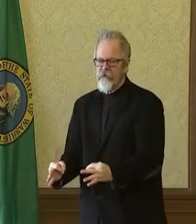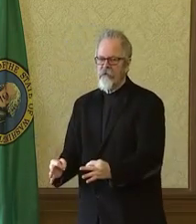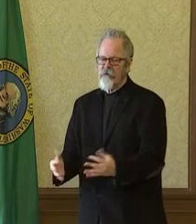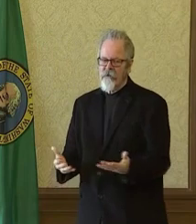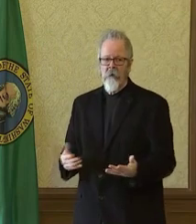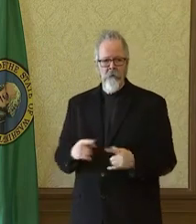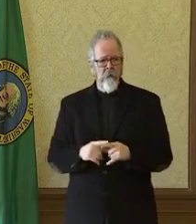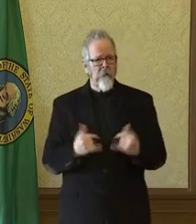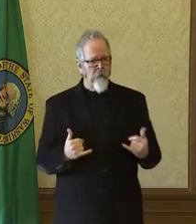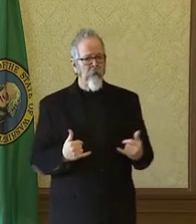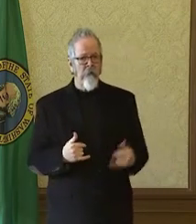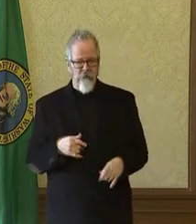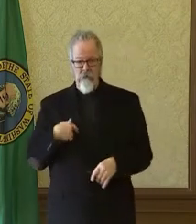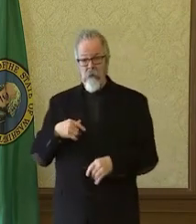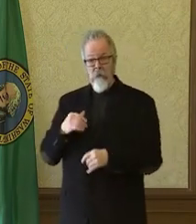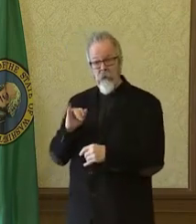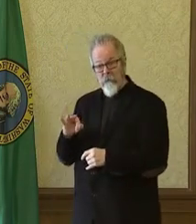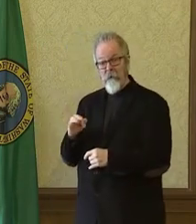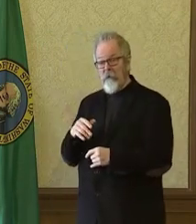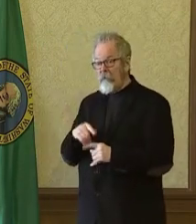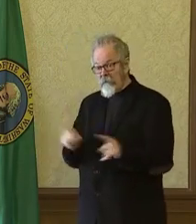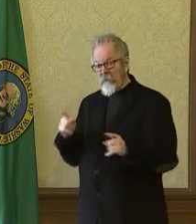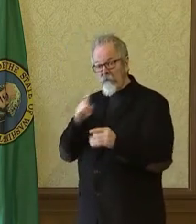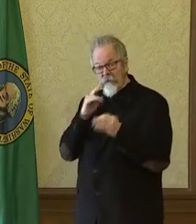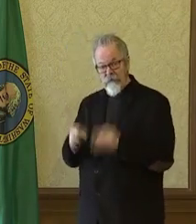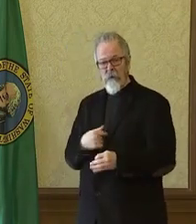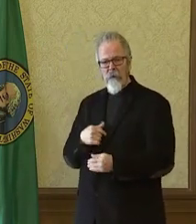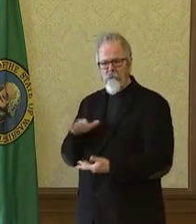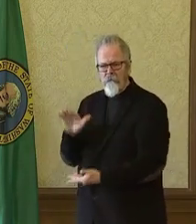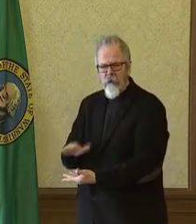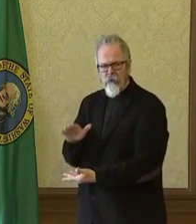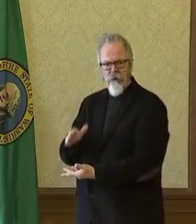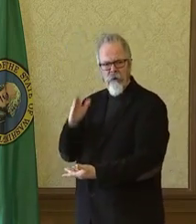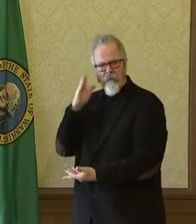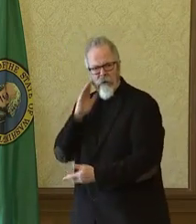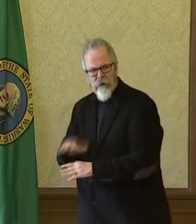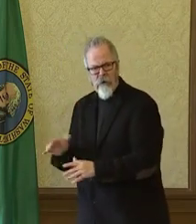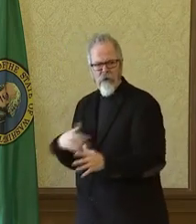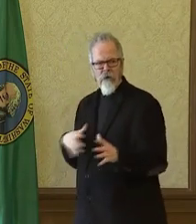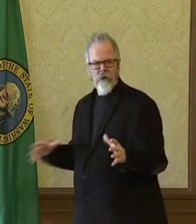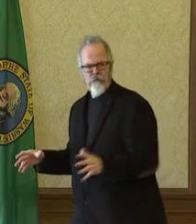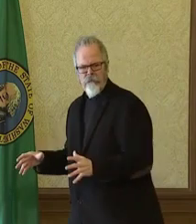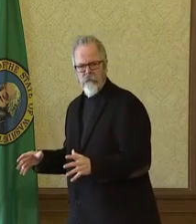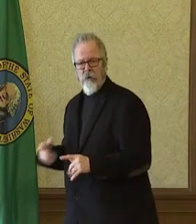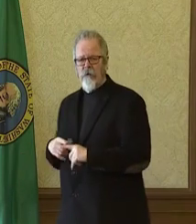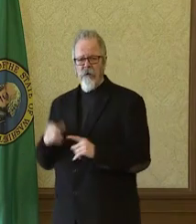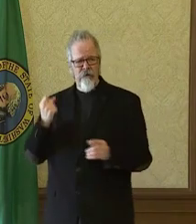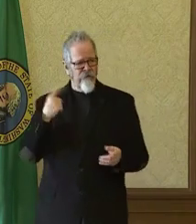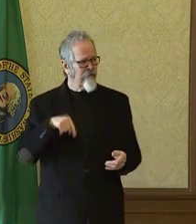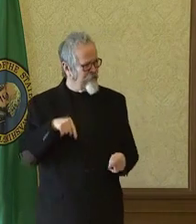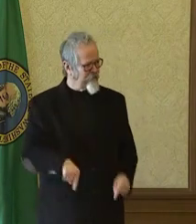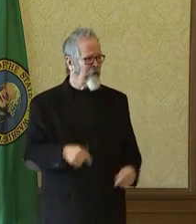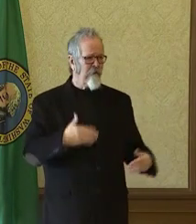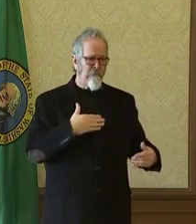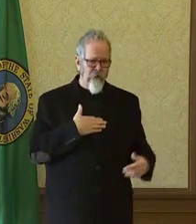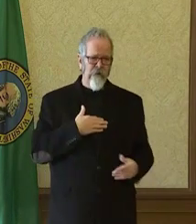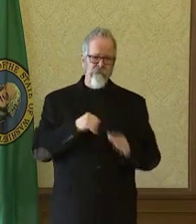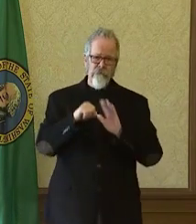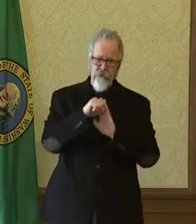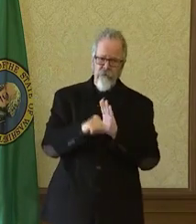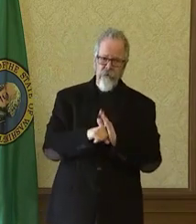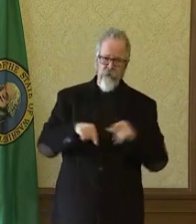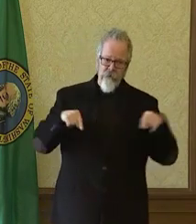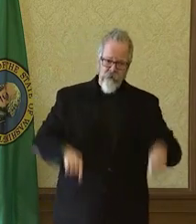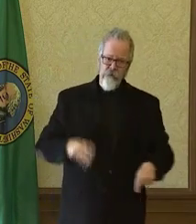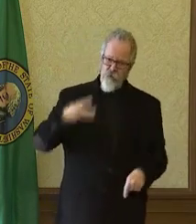state, and this is where my heart and responsibility are. But I feel good about where we are right now in that regard. But